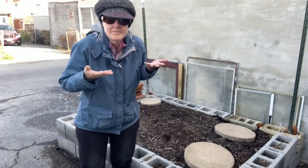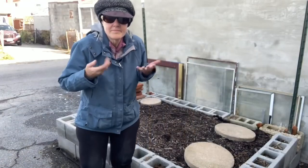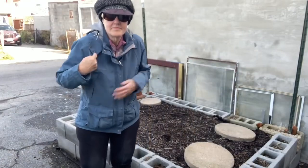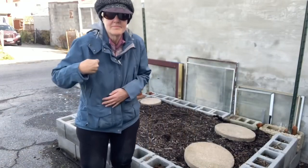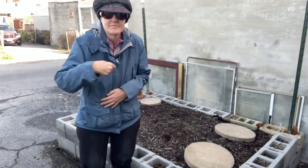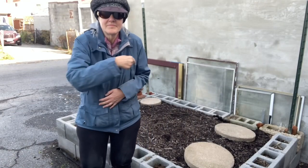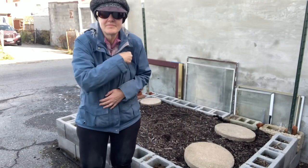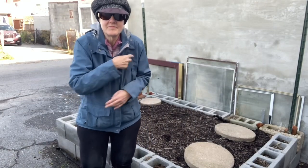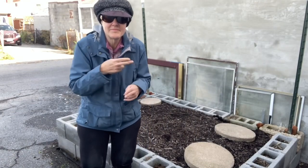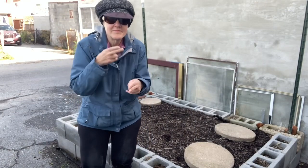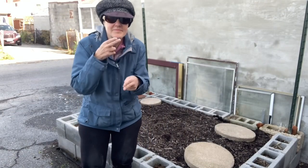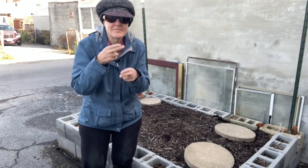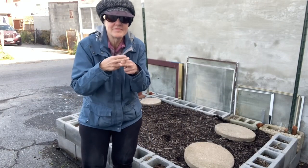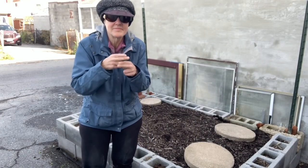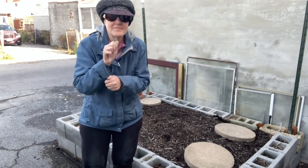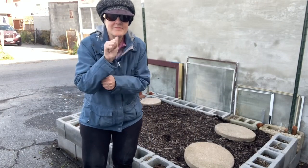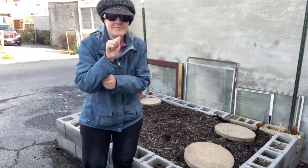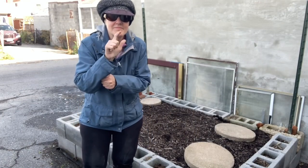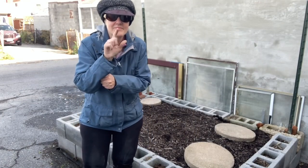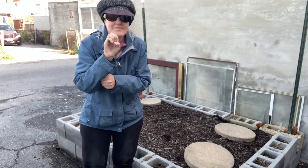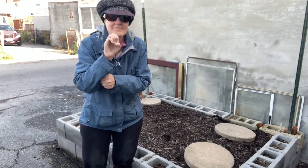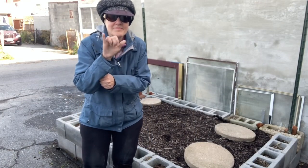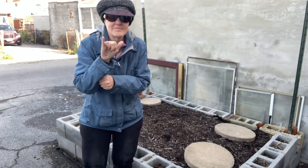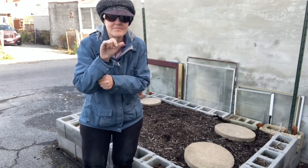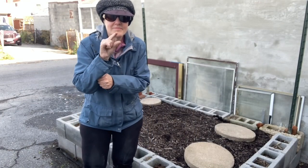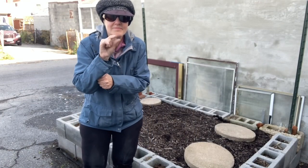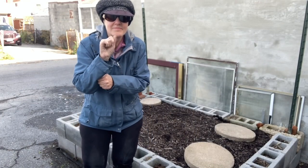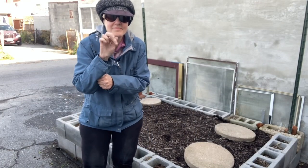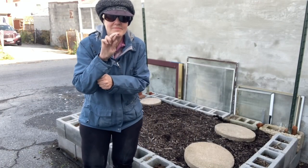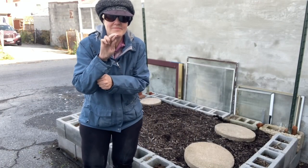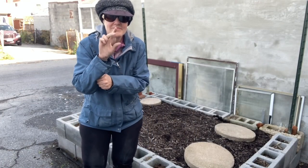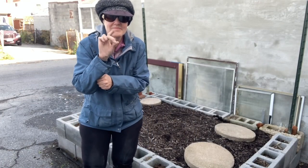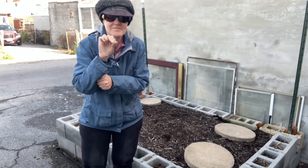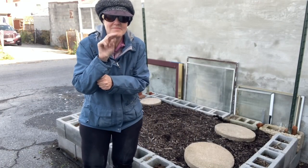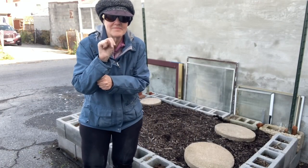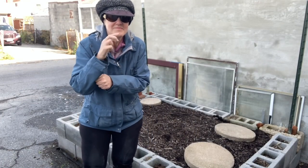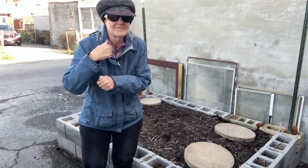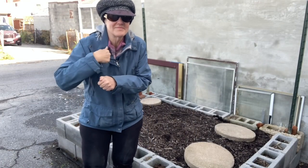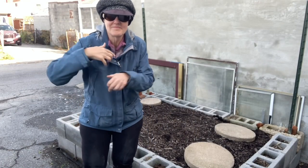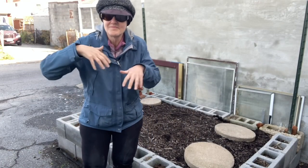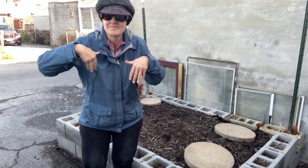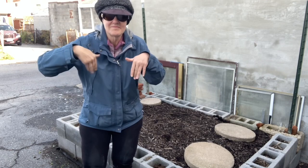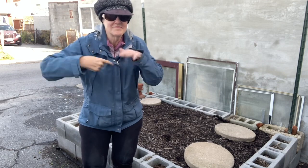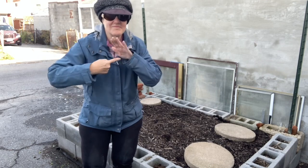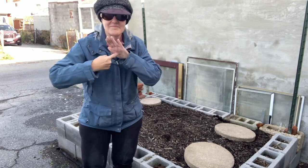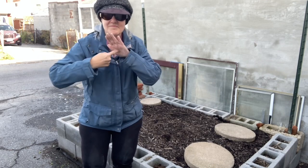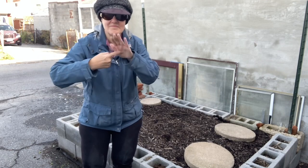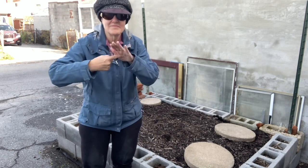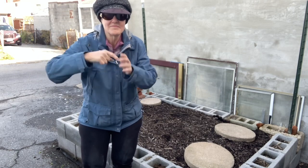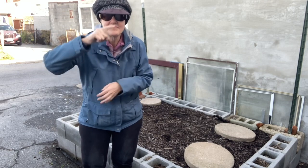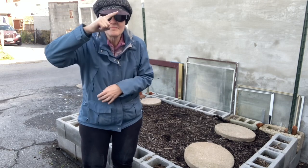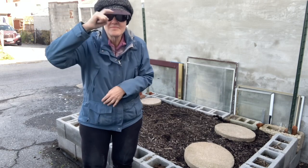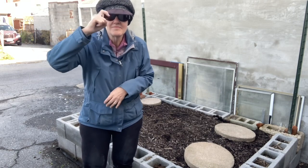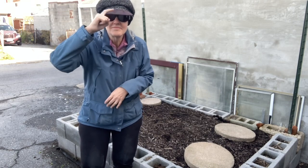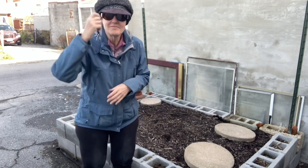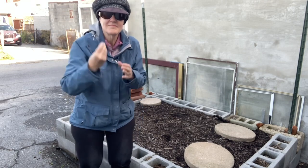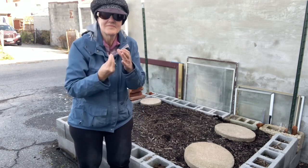okay. Now this is what we call the alley garden. I haven't shown you this area yet. In